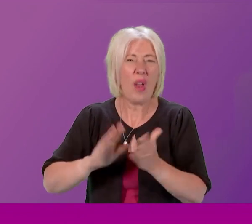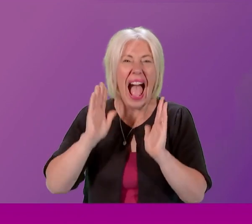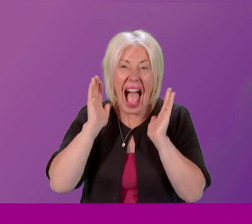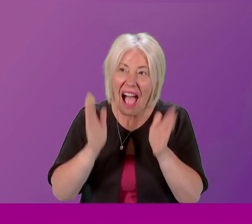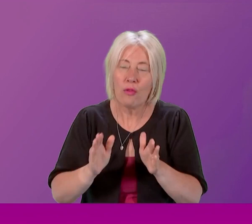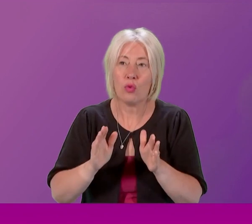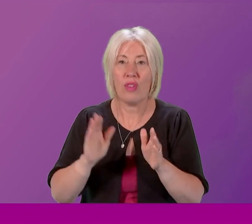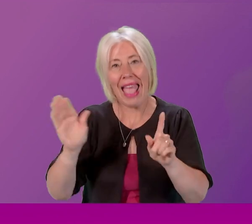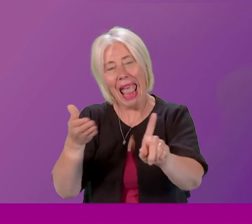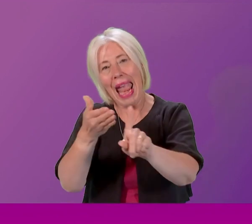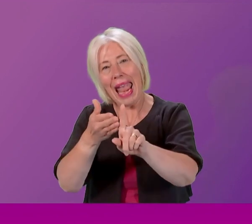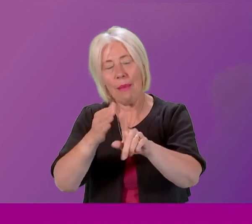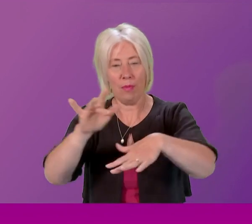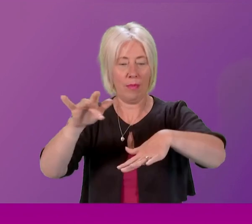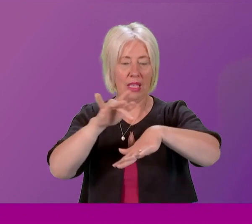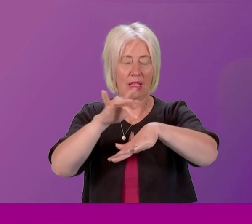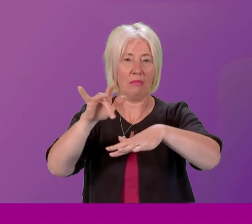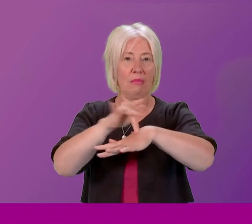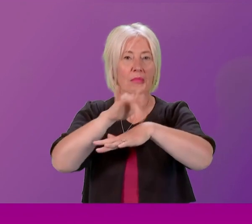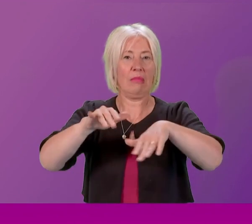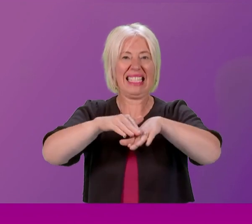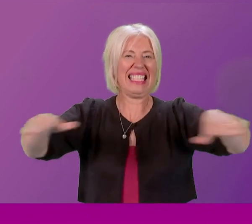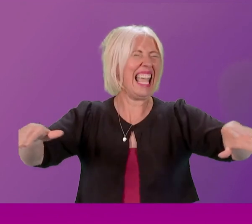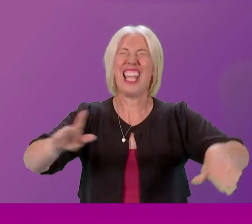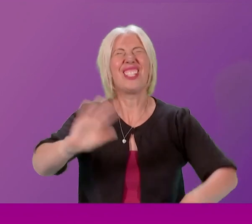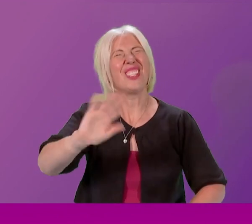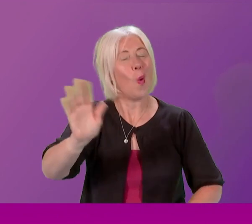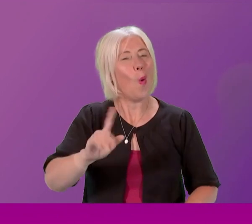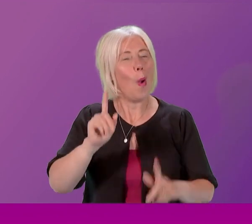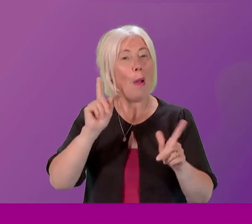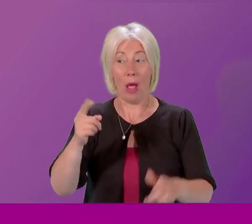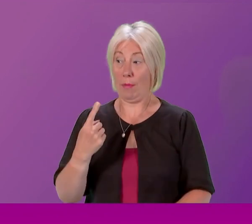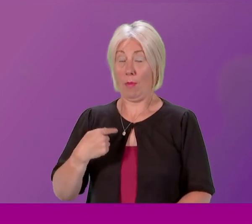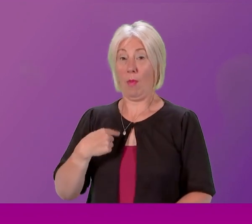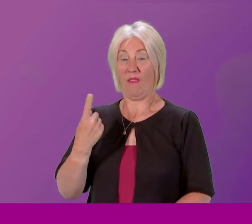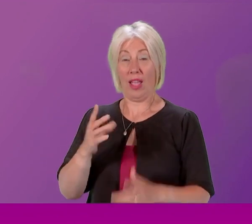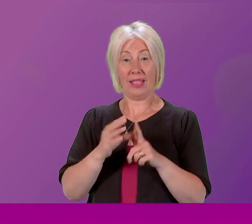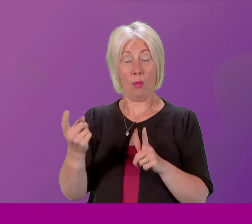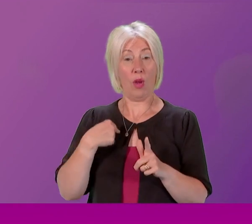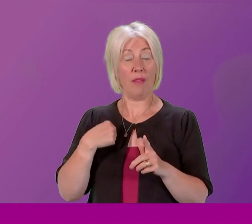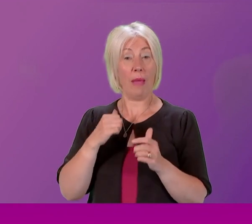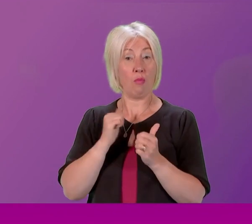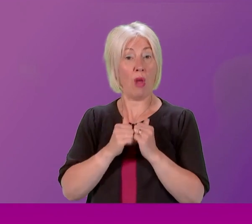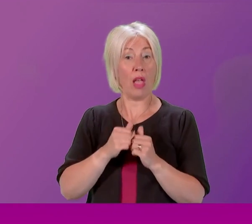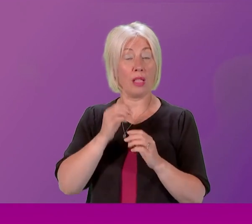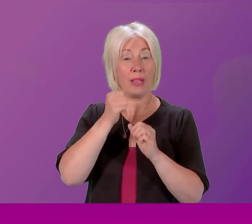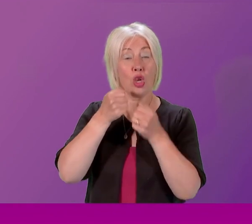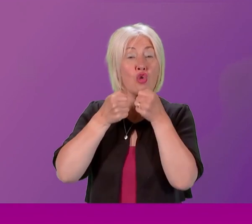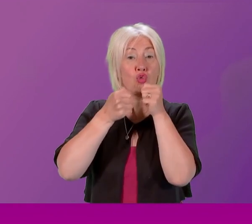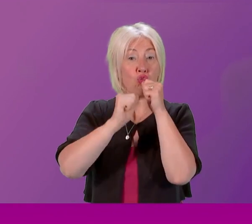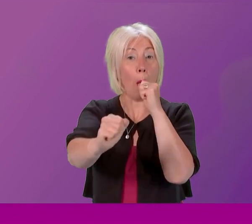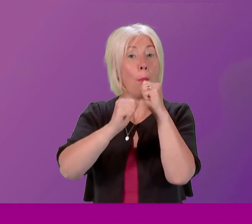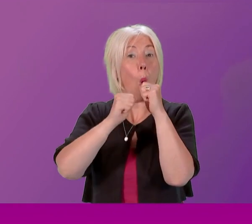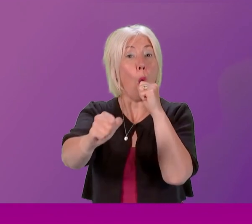platform. That's really, really important. So, you know, for example, one of my brothers learnt trombone at school. He started when he